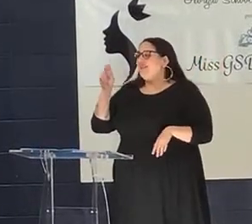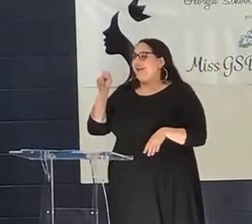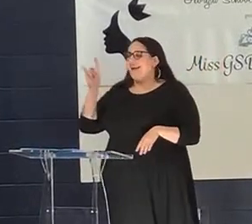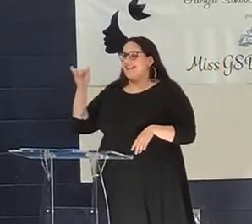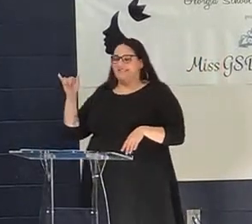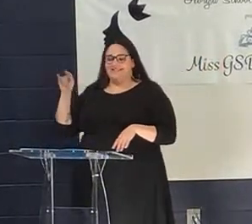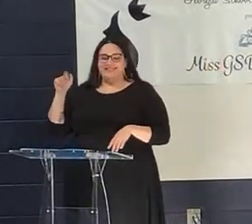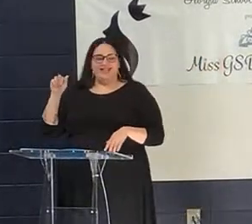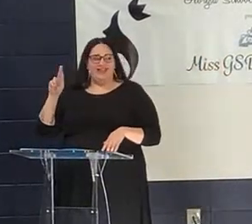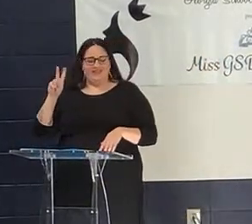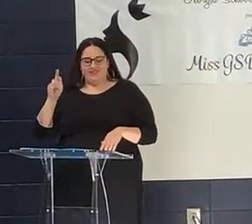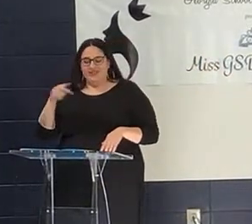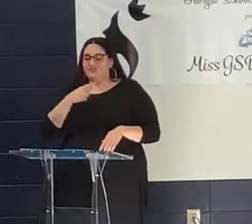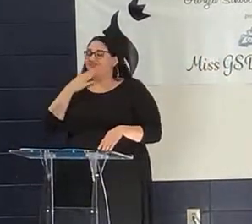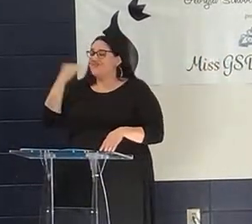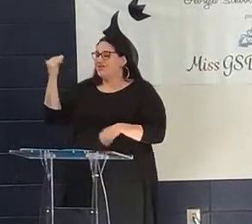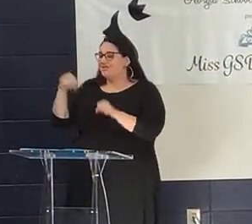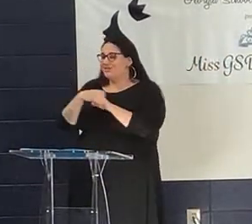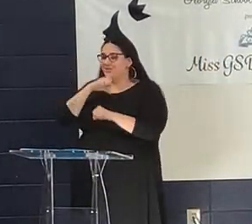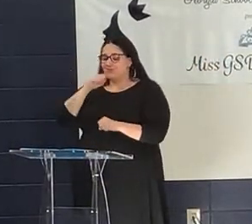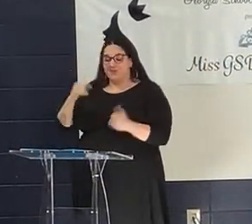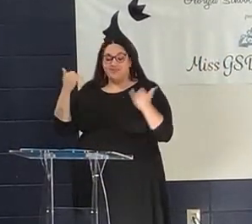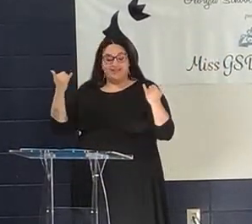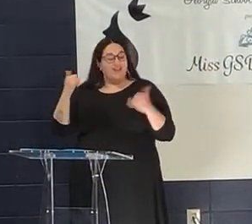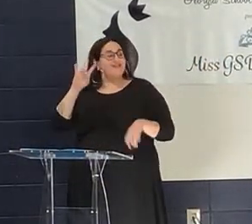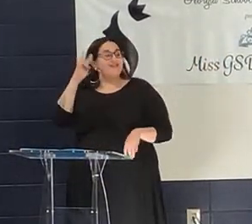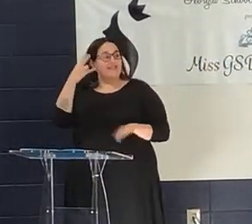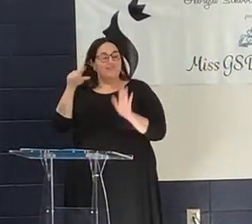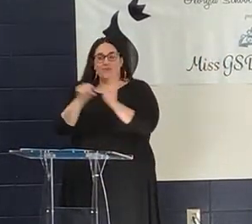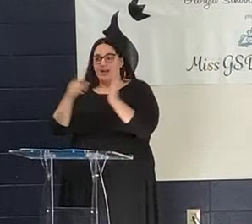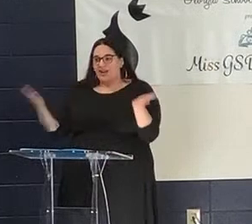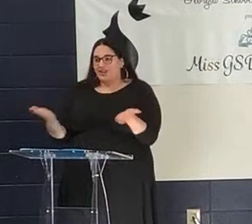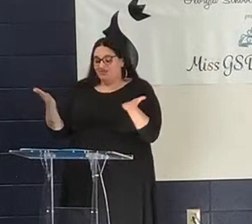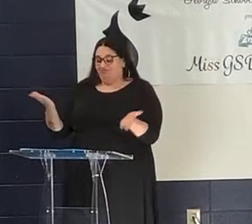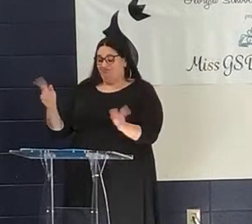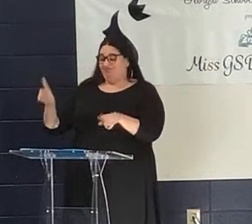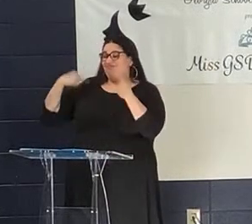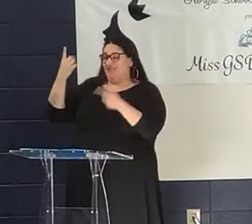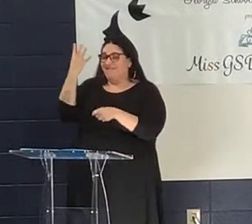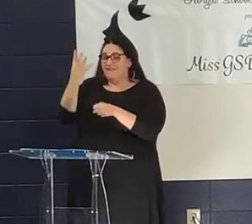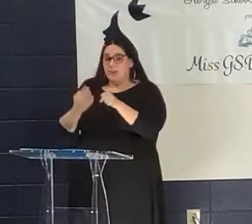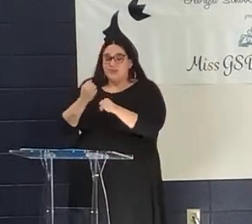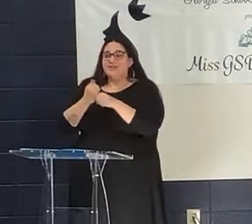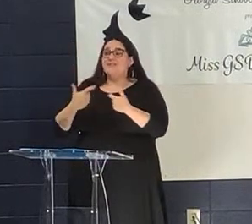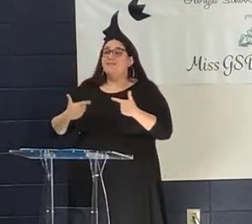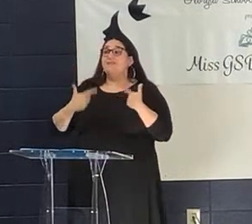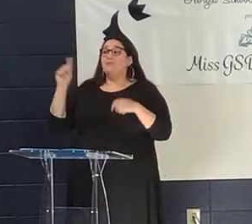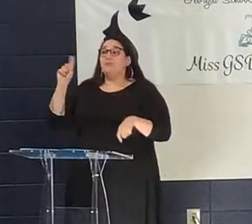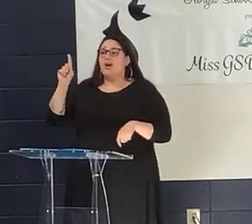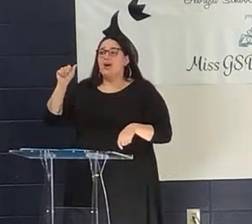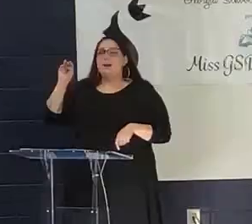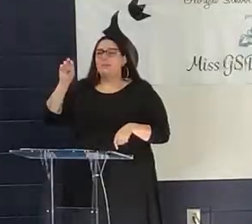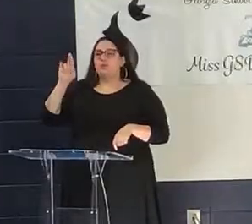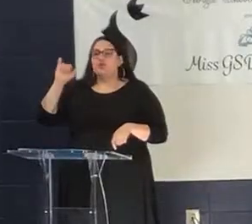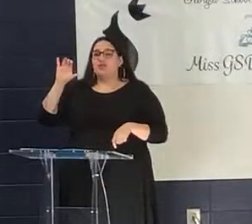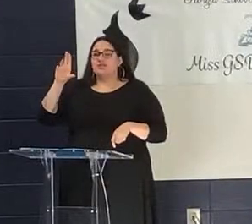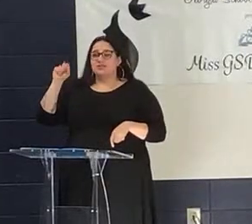This beautiful lady is Kennedy Tarver. She's 14 years old. She's in seventh grade here at GSD, and she's been here at the school for